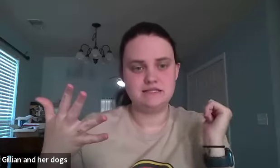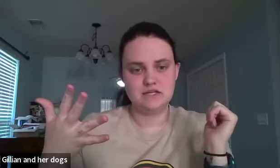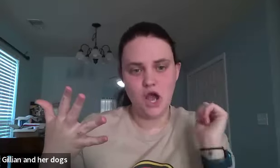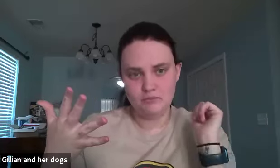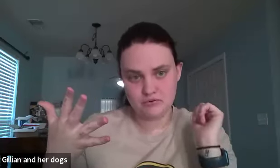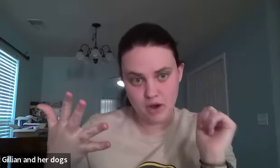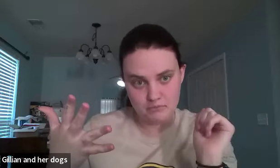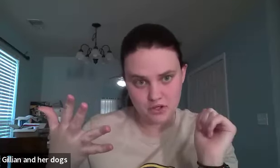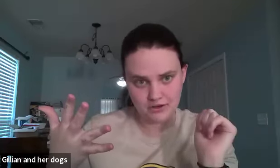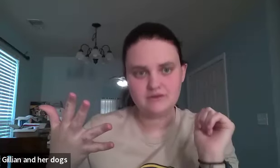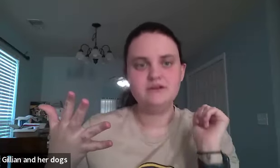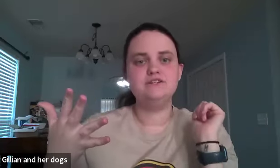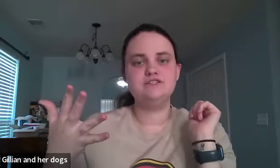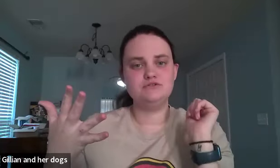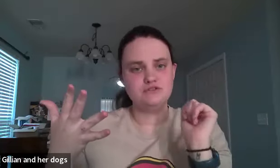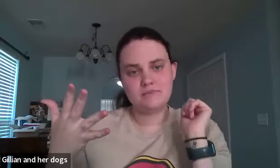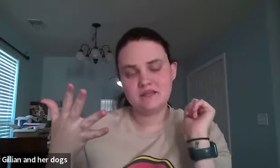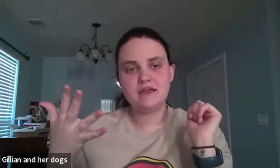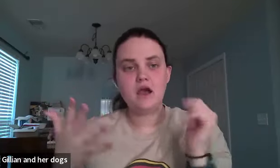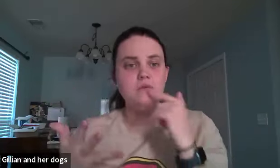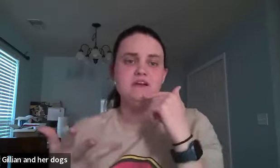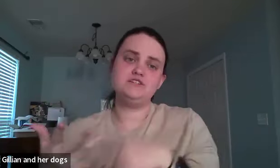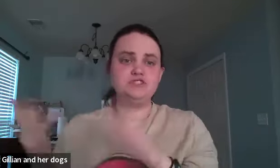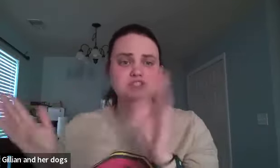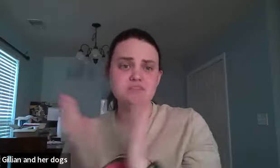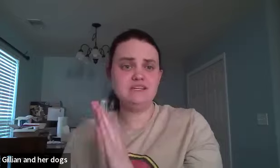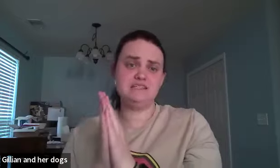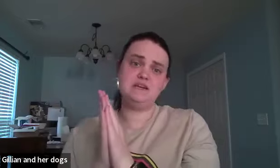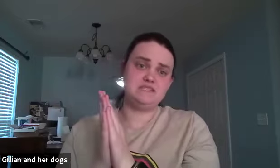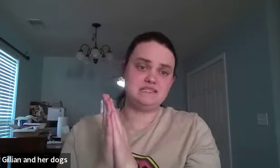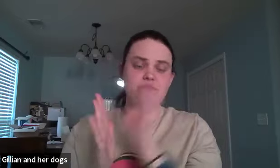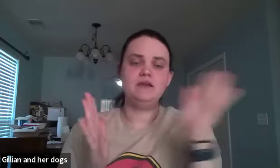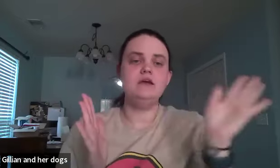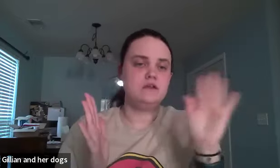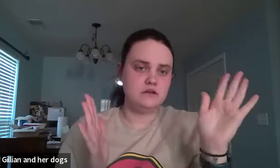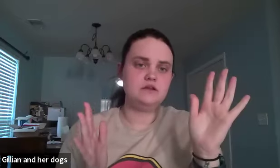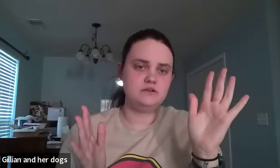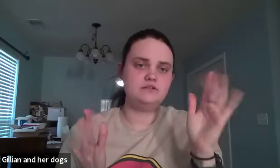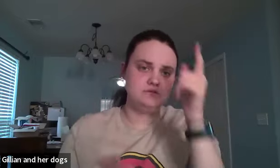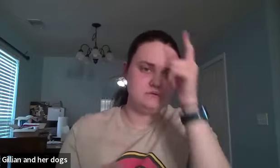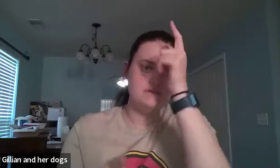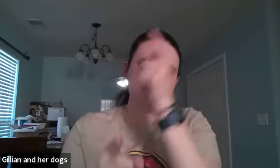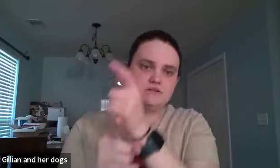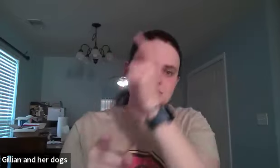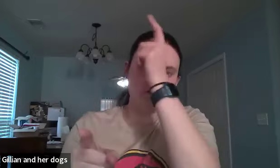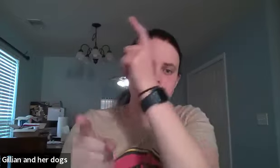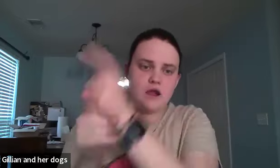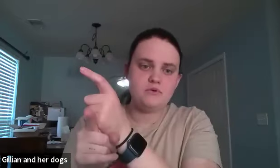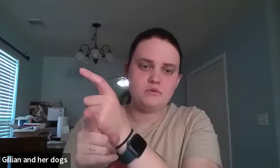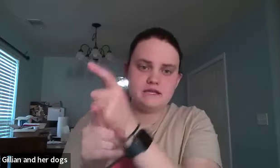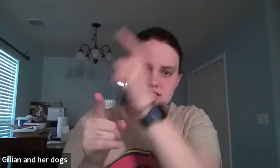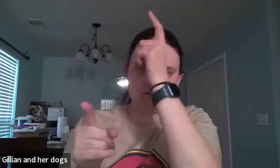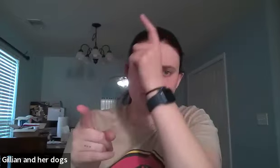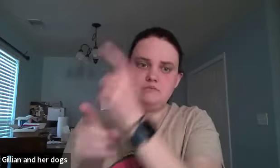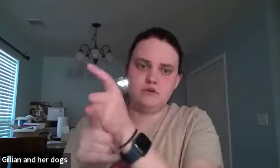It's not proper. So do not be like, oh my gosh, well, Jillian said it was this. I'm like, no, no, no. You still would have to, the proper way is still doing